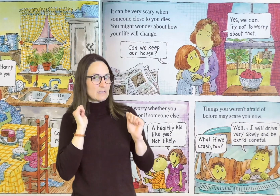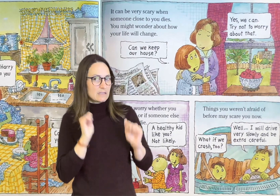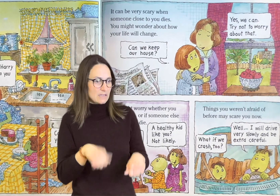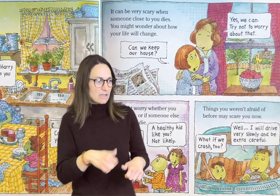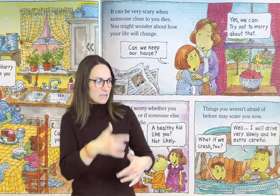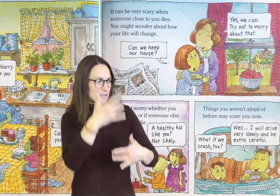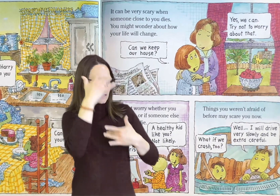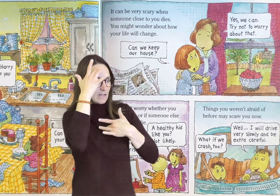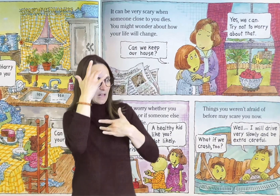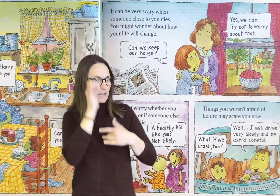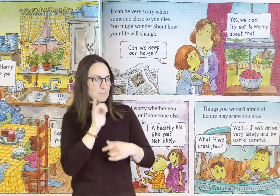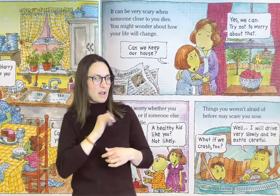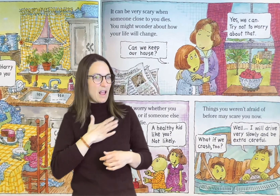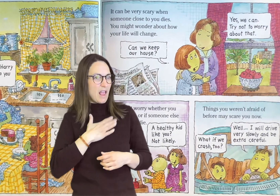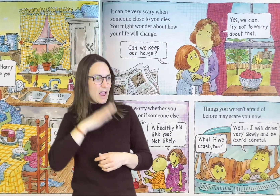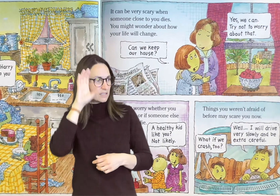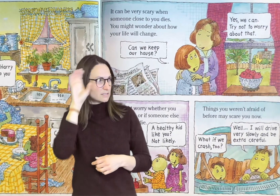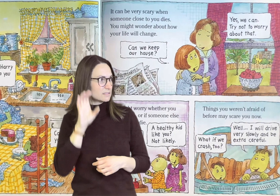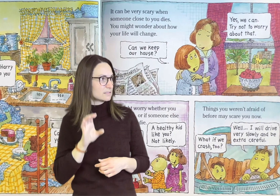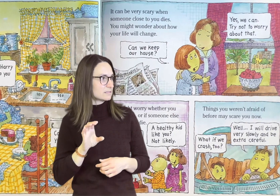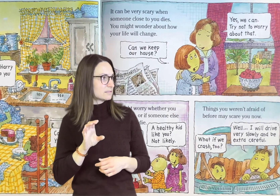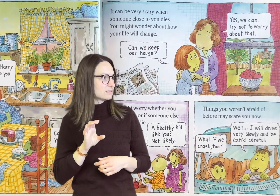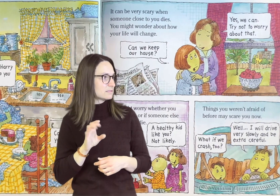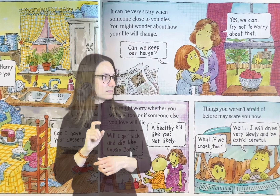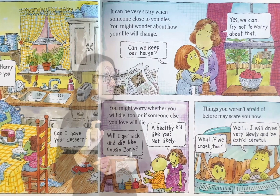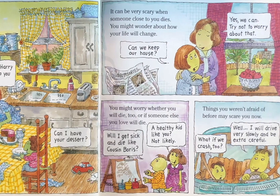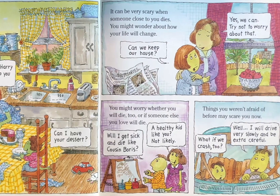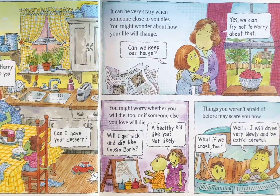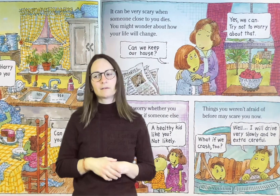Will I get sick and die like cousin Boris?